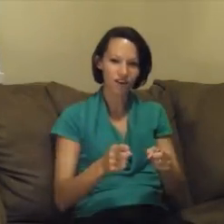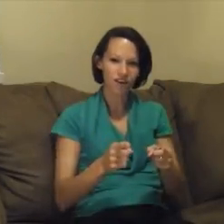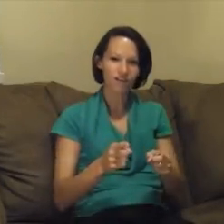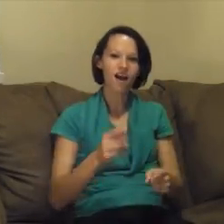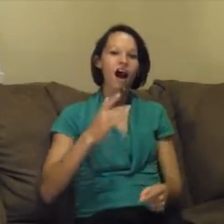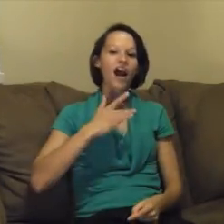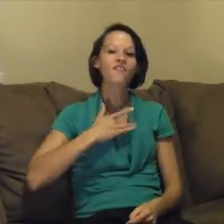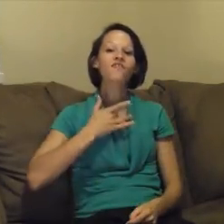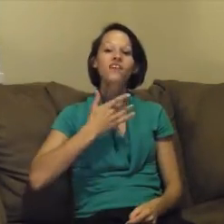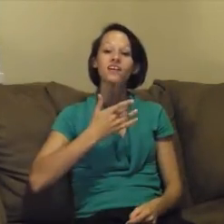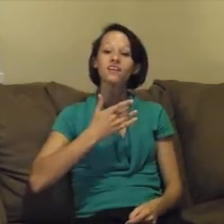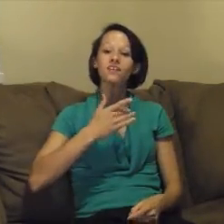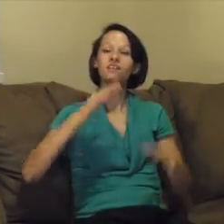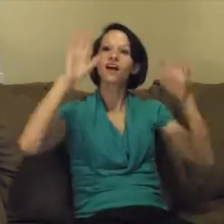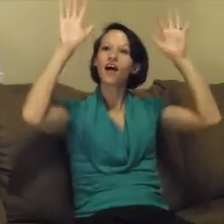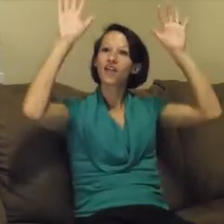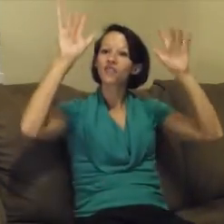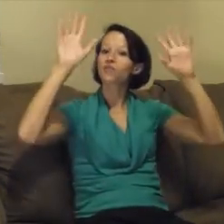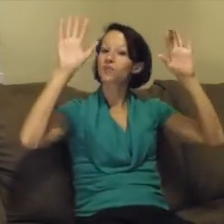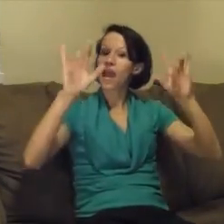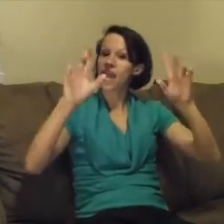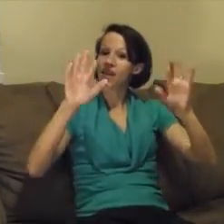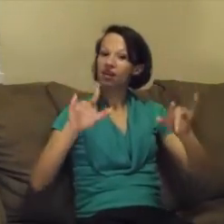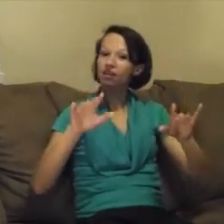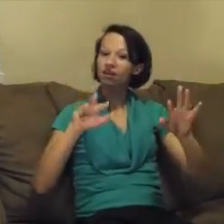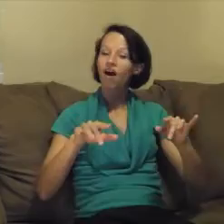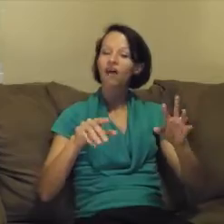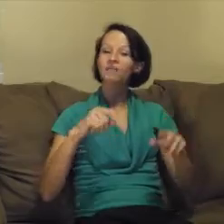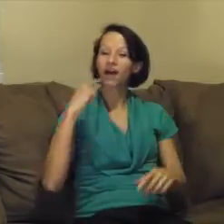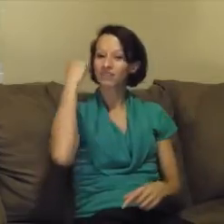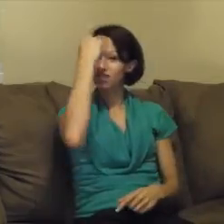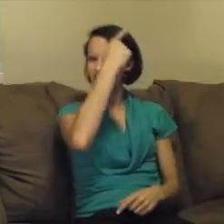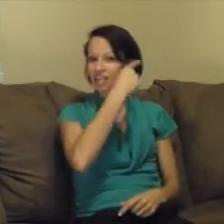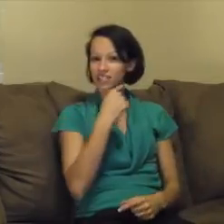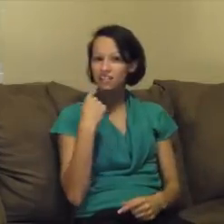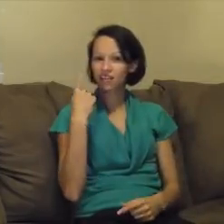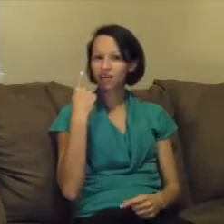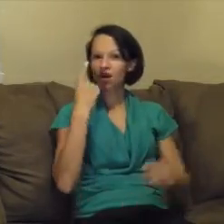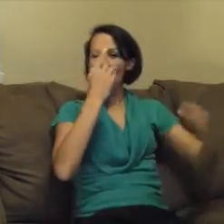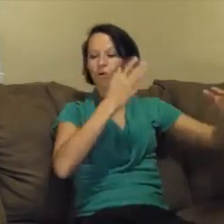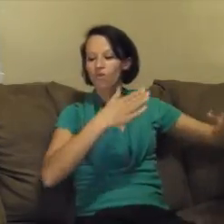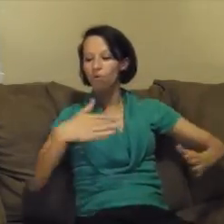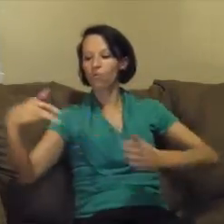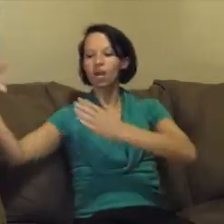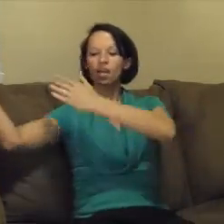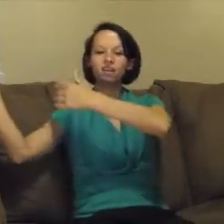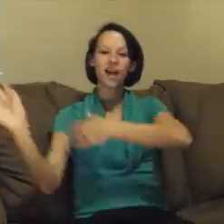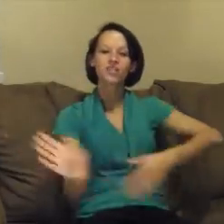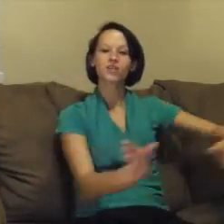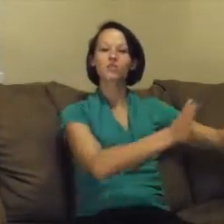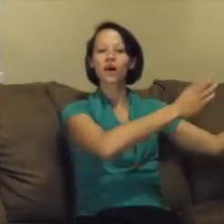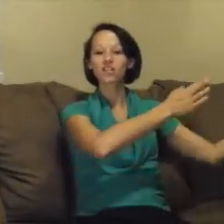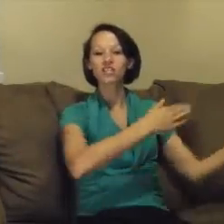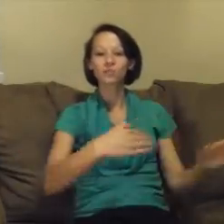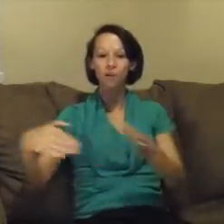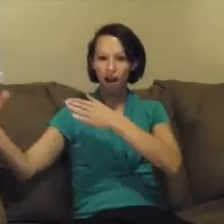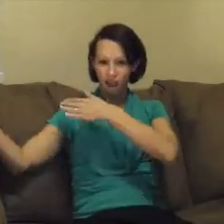Whenever I feel the rain on my face or the wind as it rushes by.